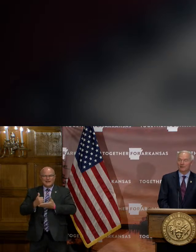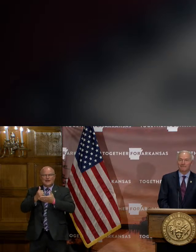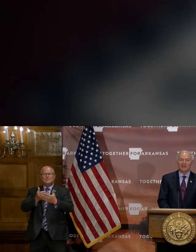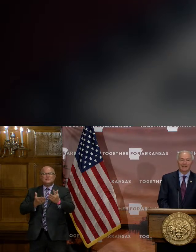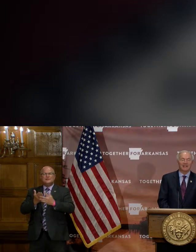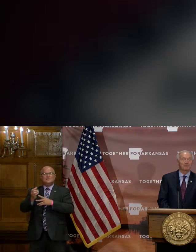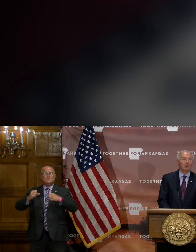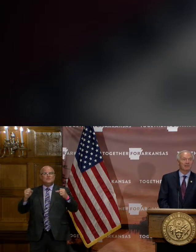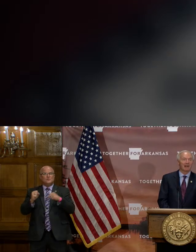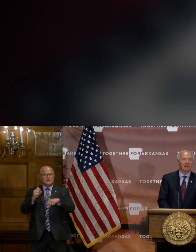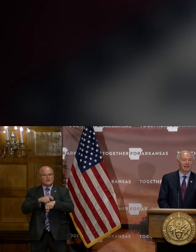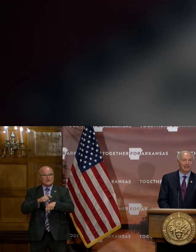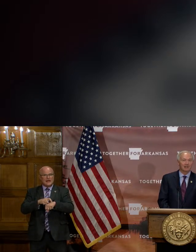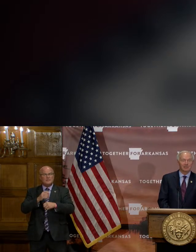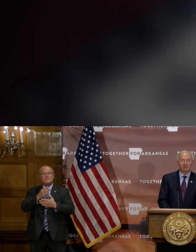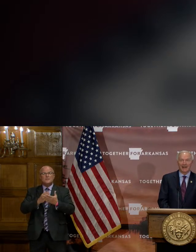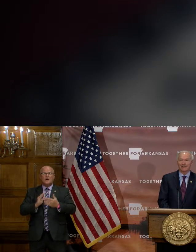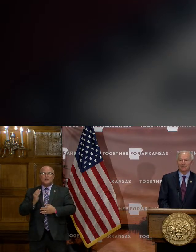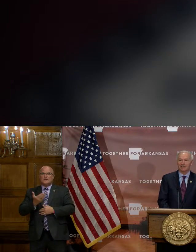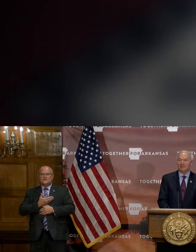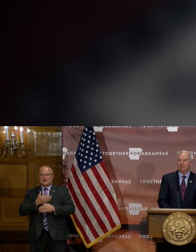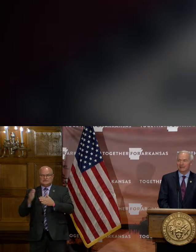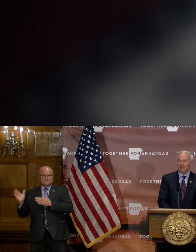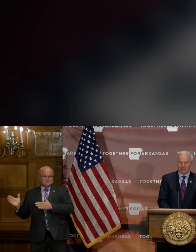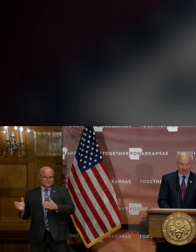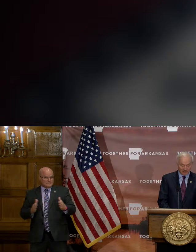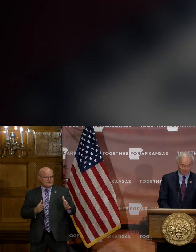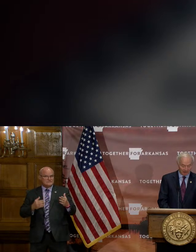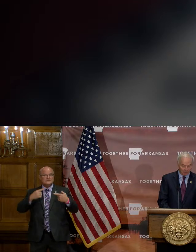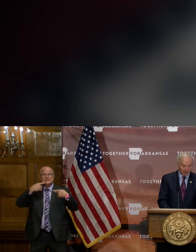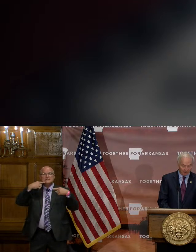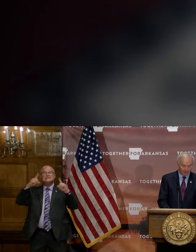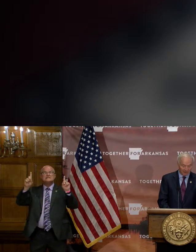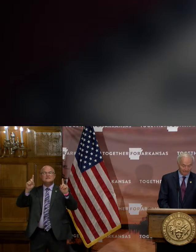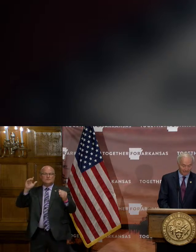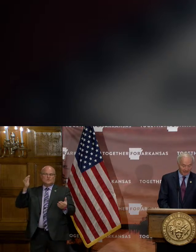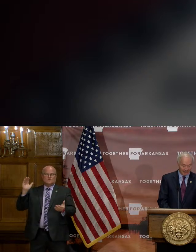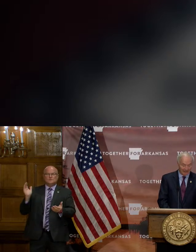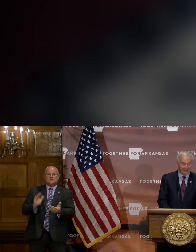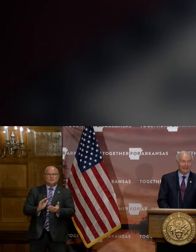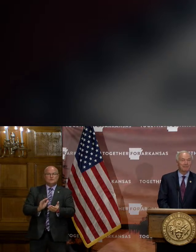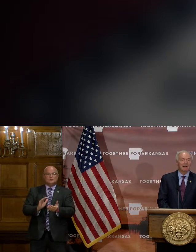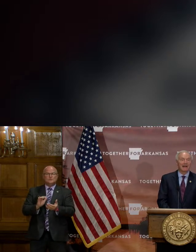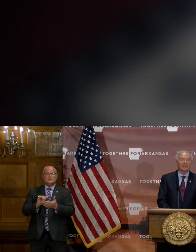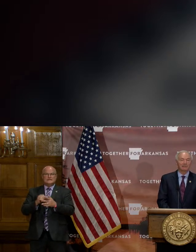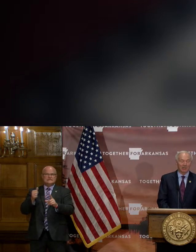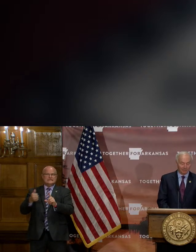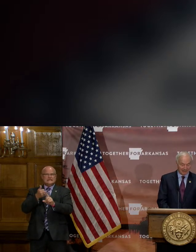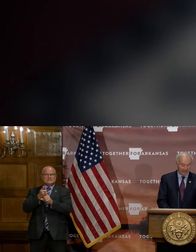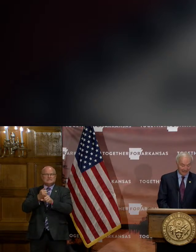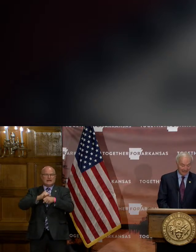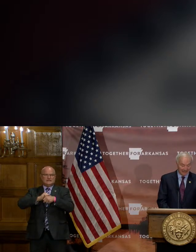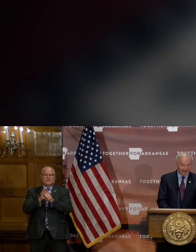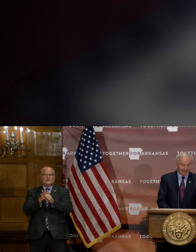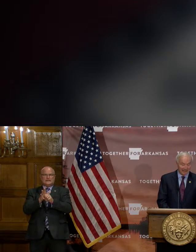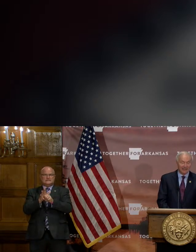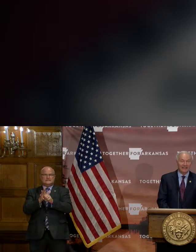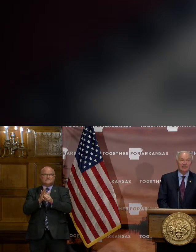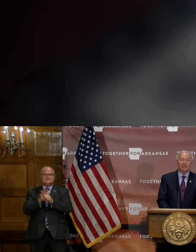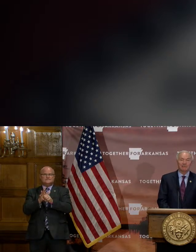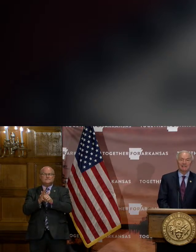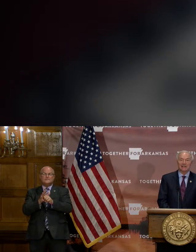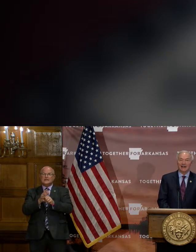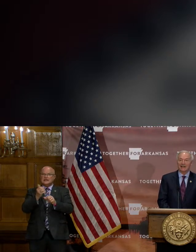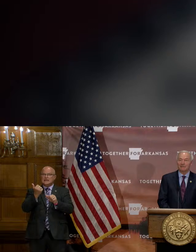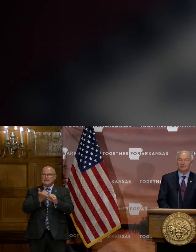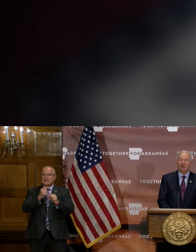the winter. It's part of our layered strategy to be successful in reducing the impact of COVID-19.